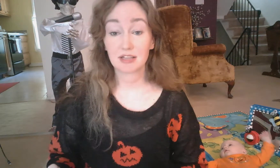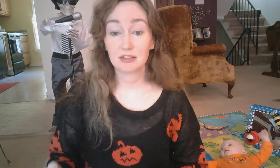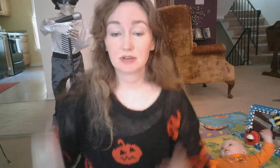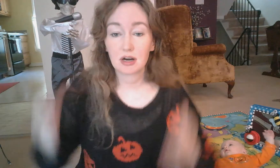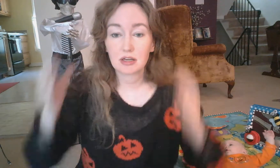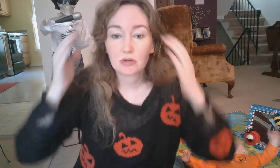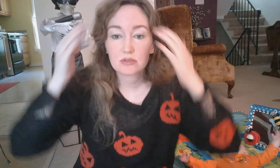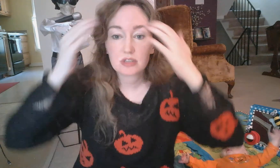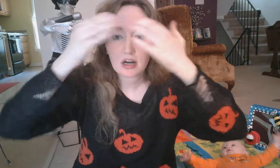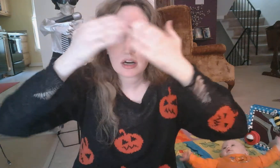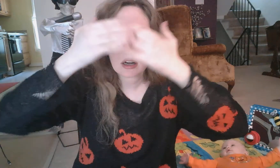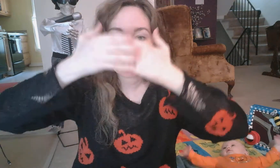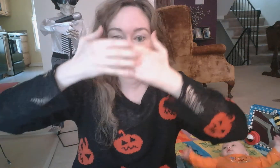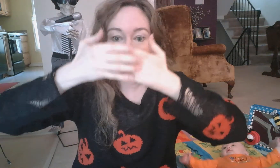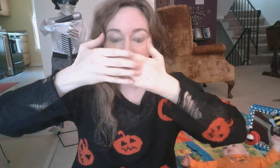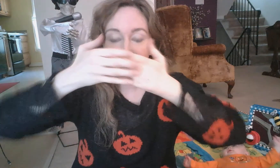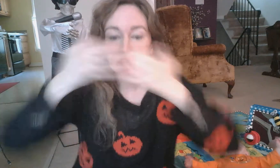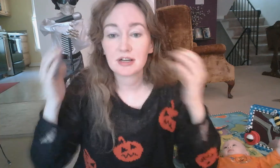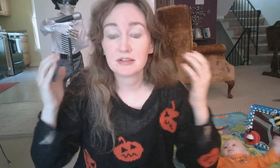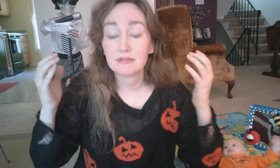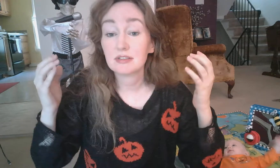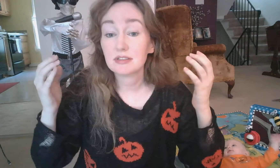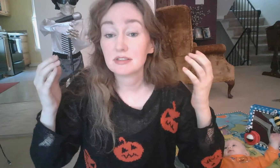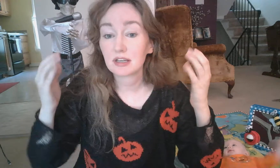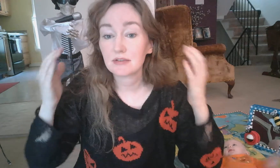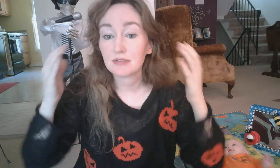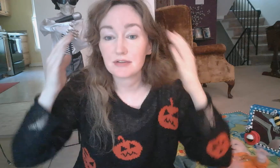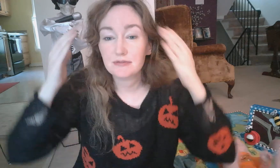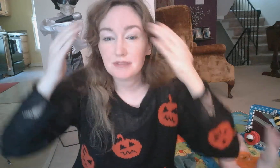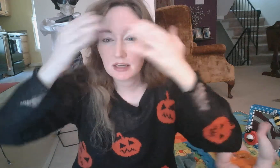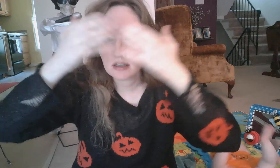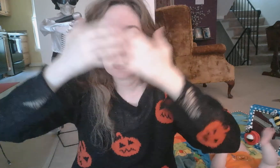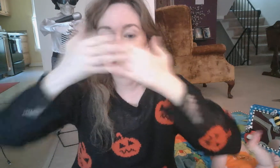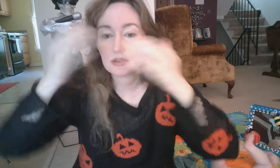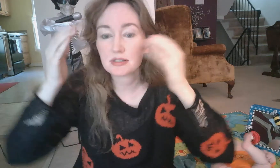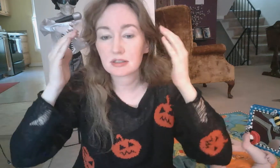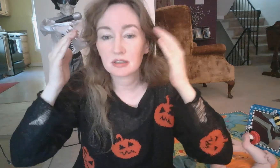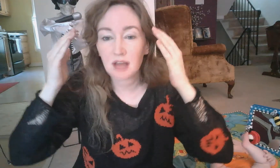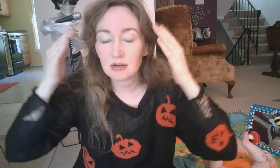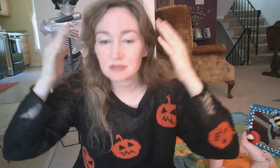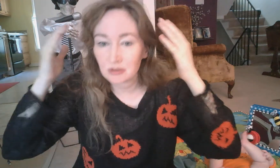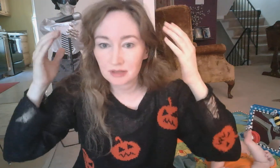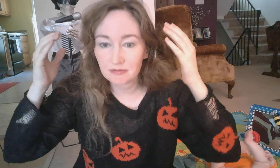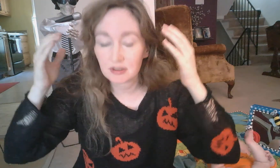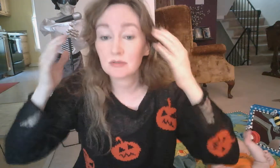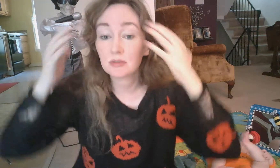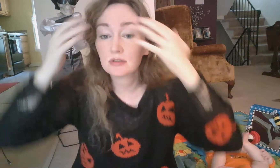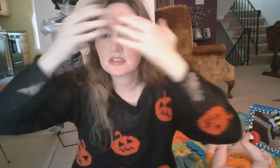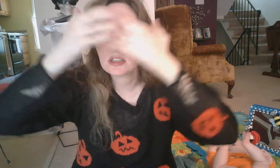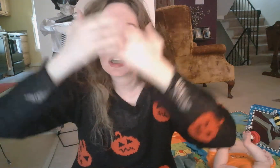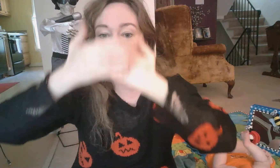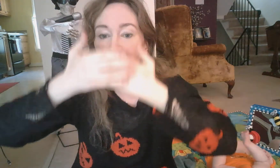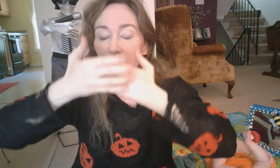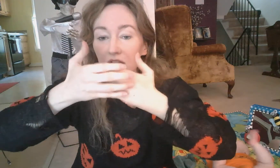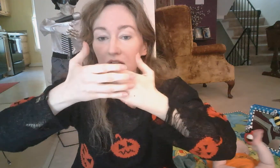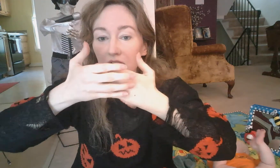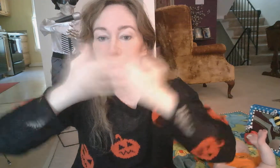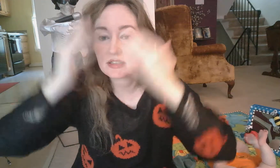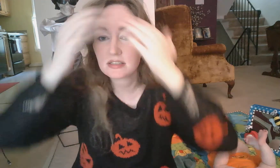to do dark, you go dark like that. You kind of, it's like a veil or just clouds going in front of the moon. Dark. That's